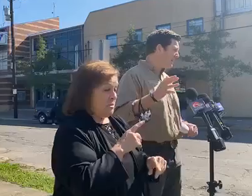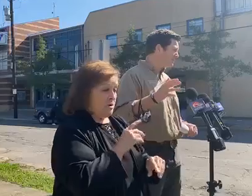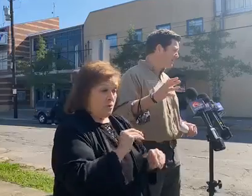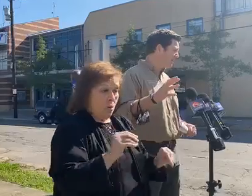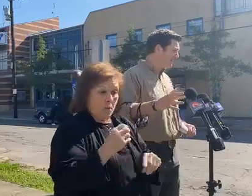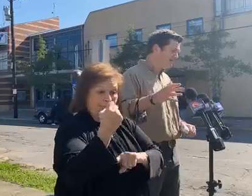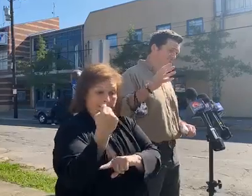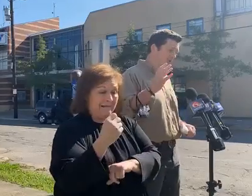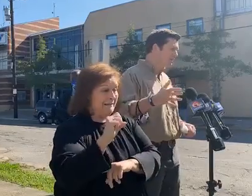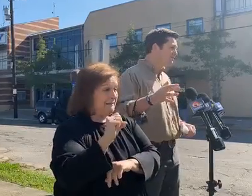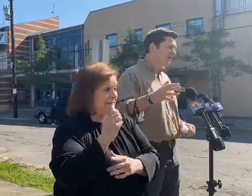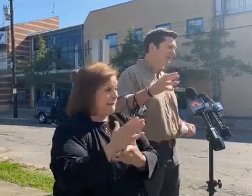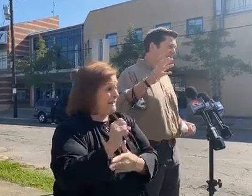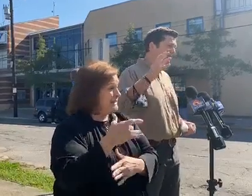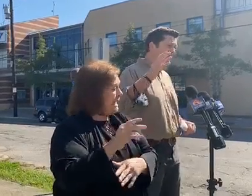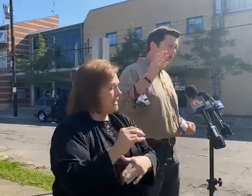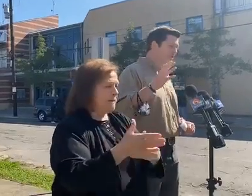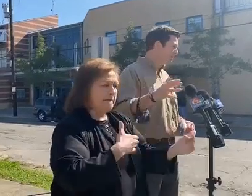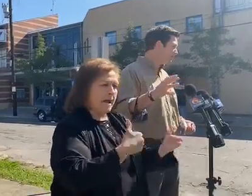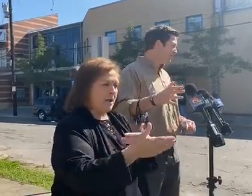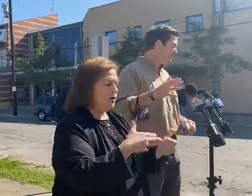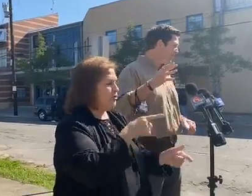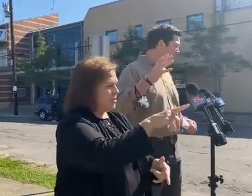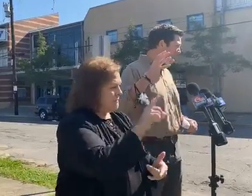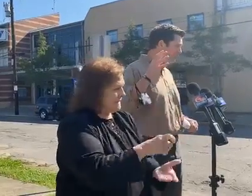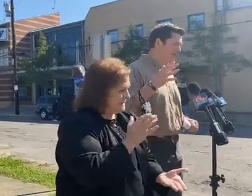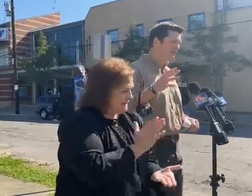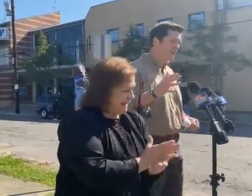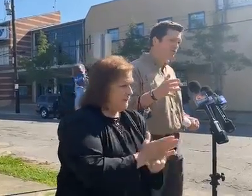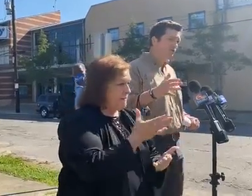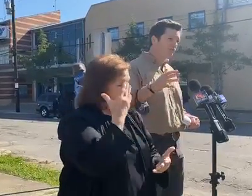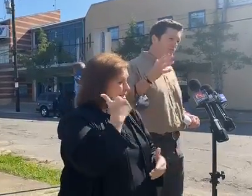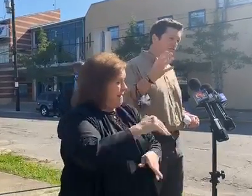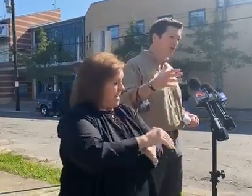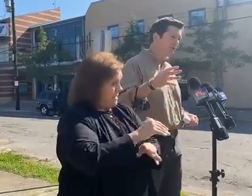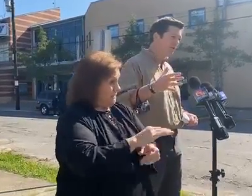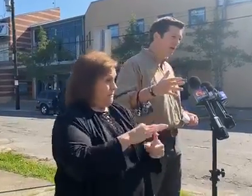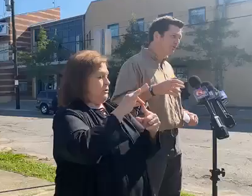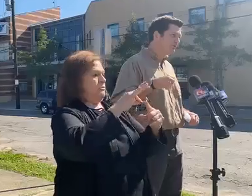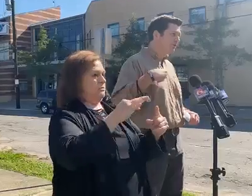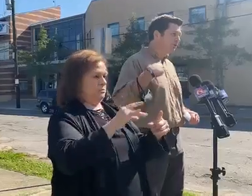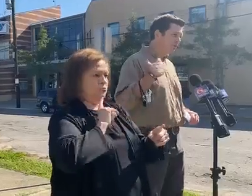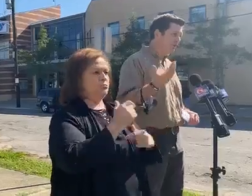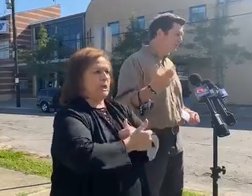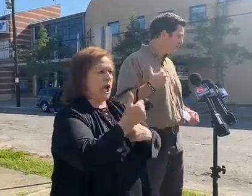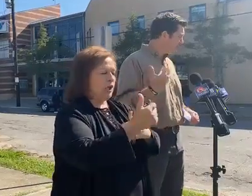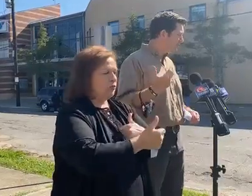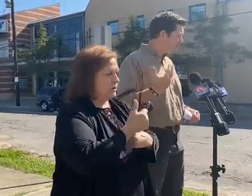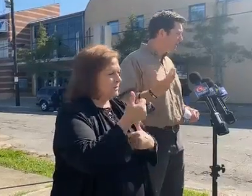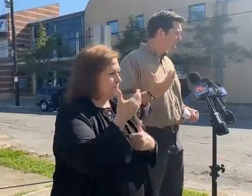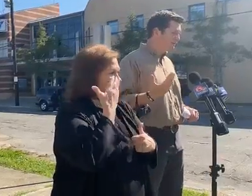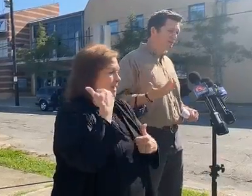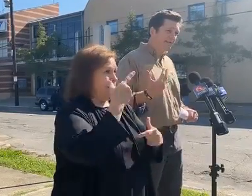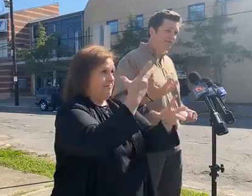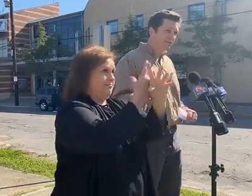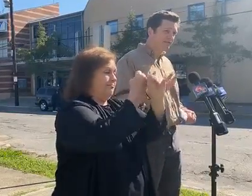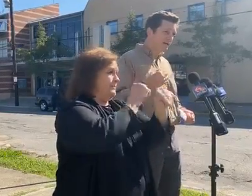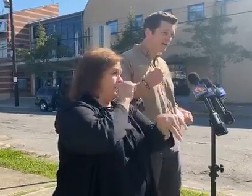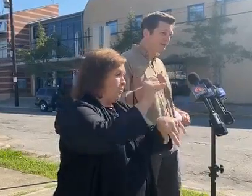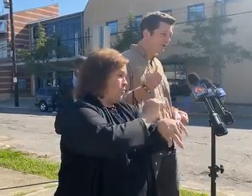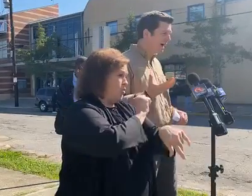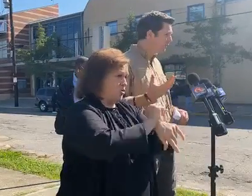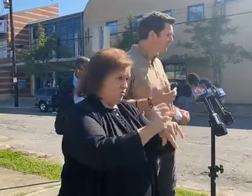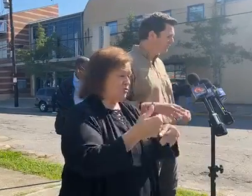4-way stop sign. I'm just going to keep saying that, particularly at night. It's very dangerous to be driving around with the few traffic lights